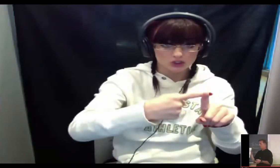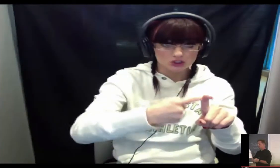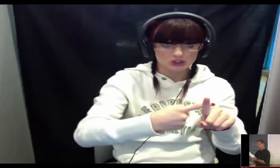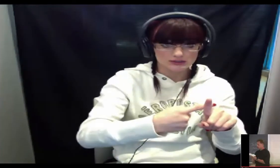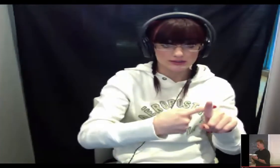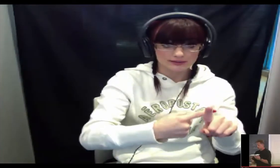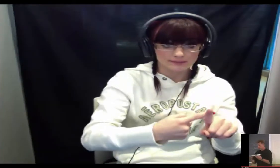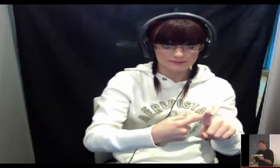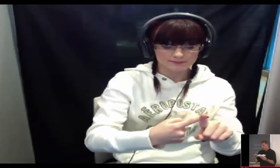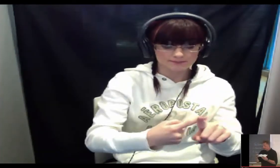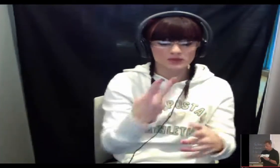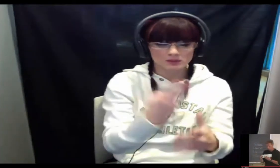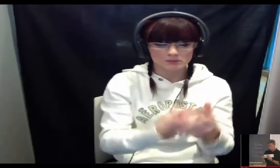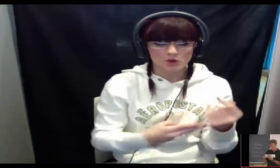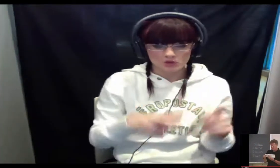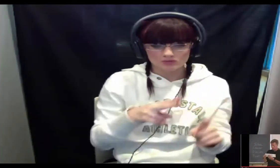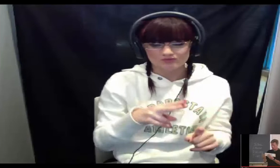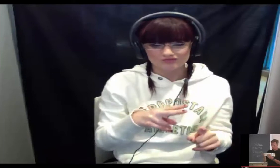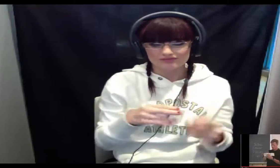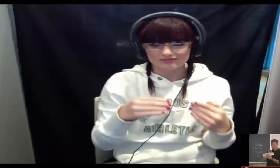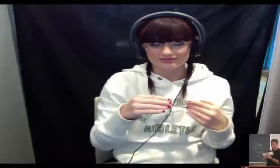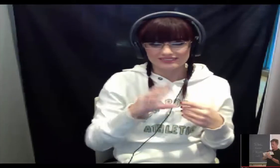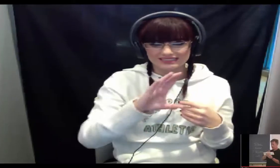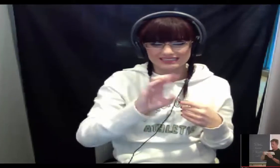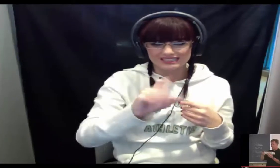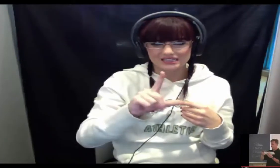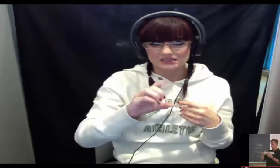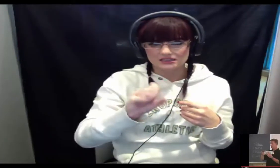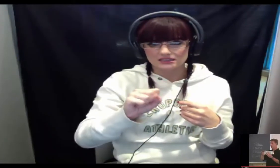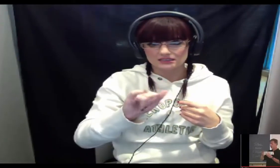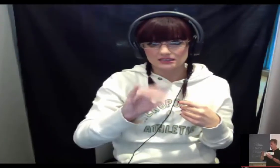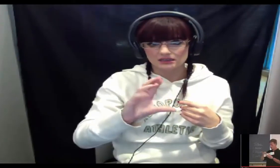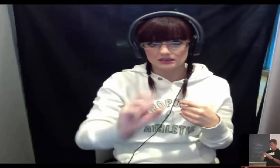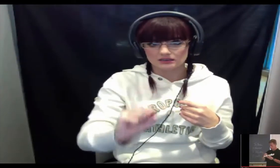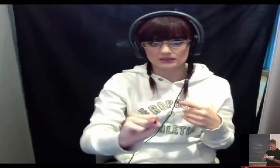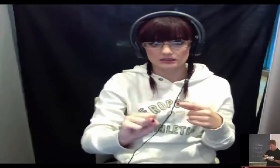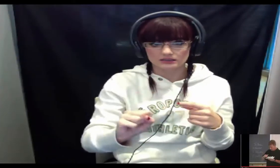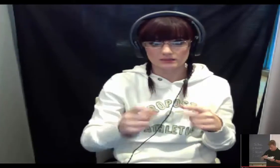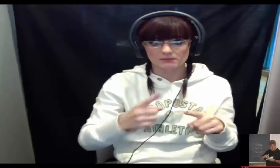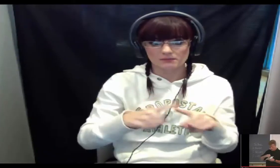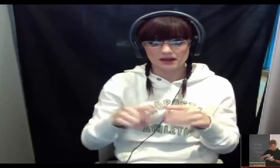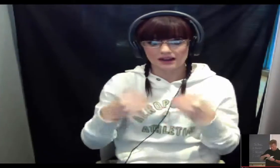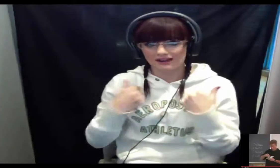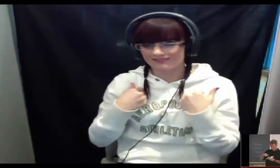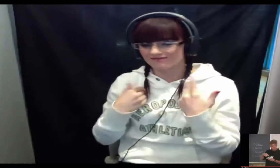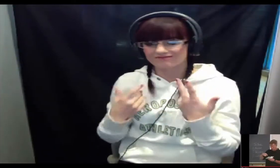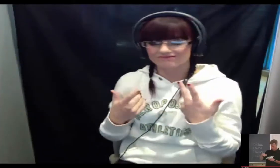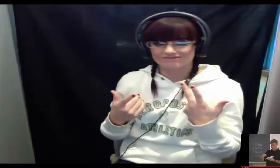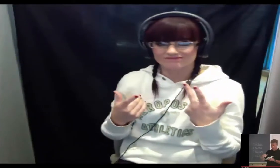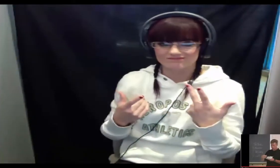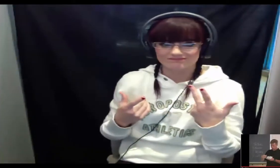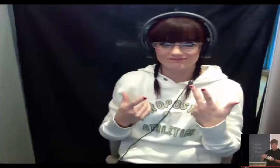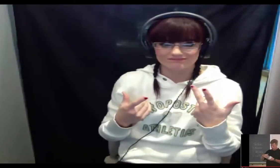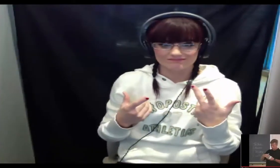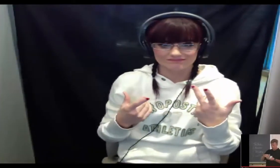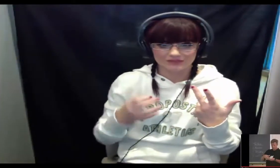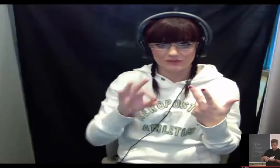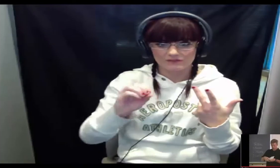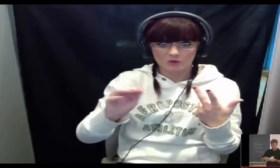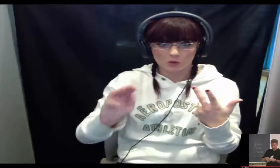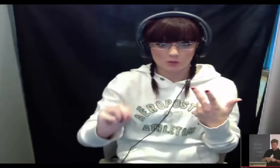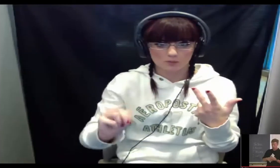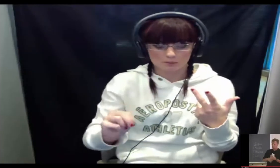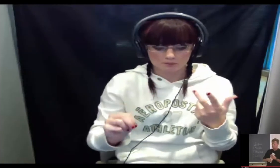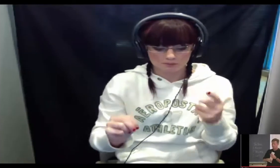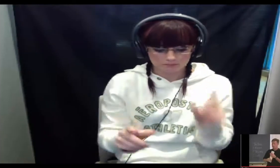both read in Celsius. I just took them and mounted them to a piece of, like a file folder. 2 pieces of foam, cut little notches in it, ran them